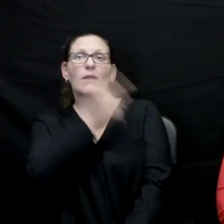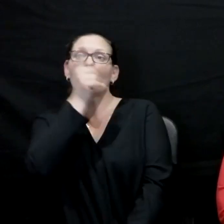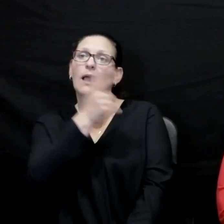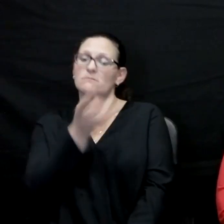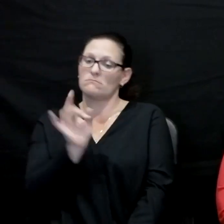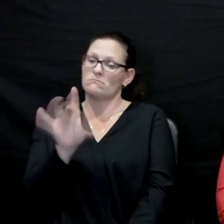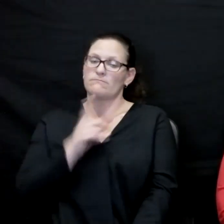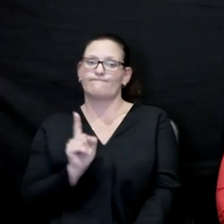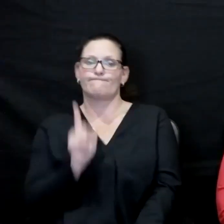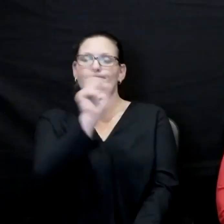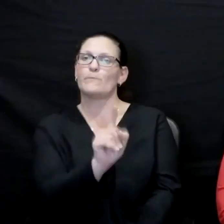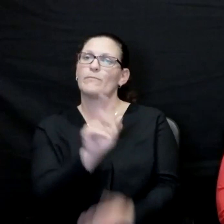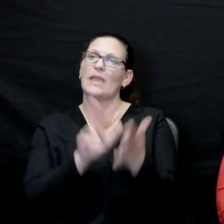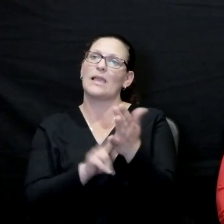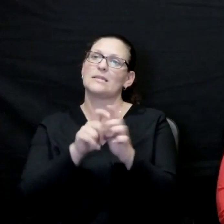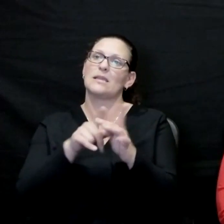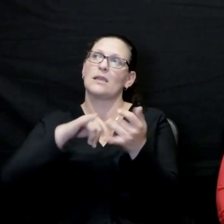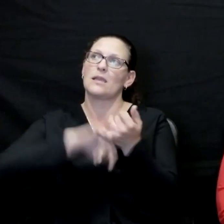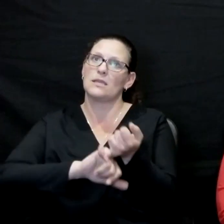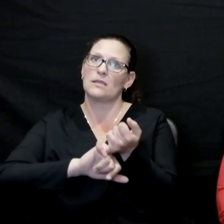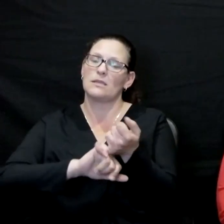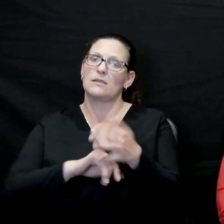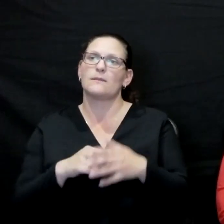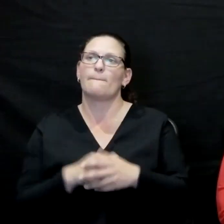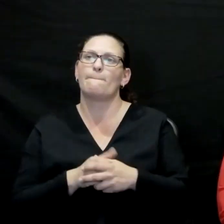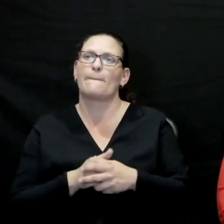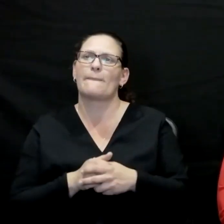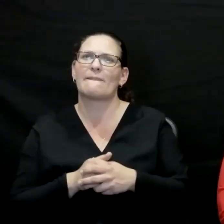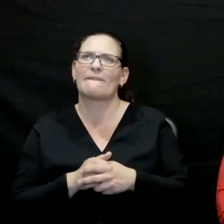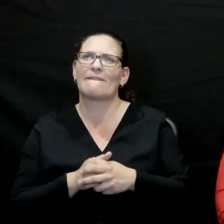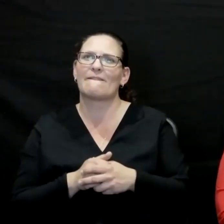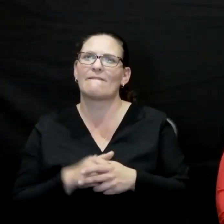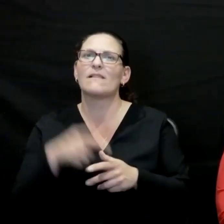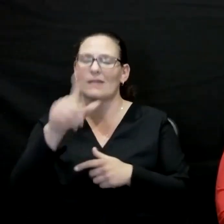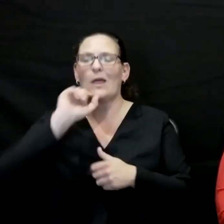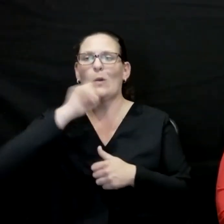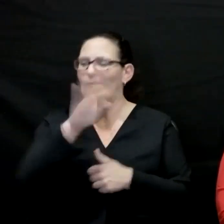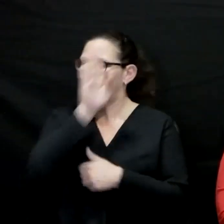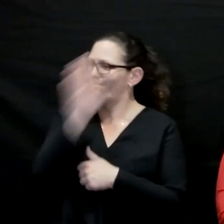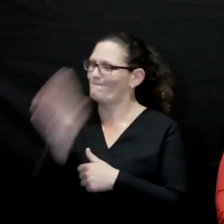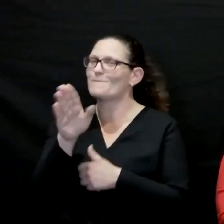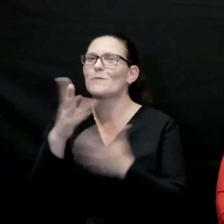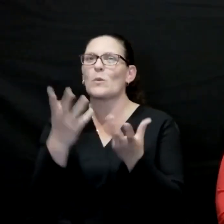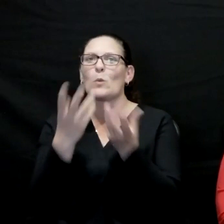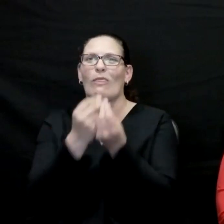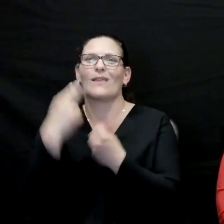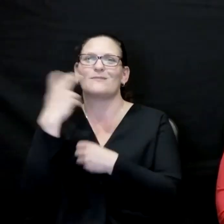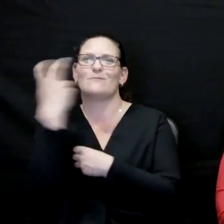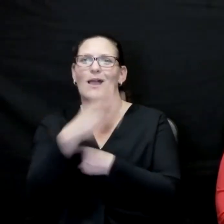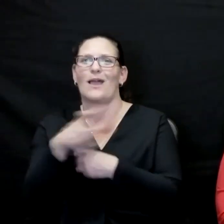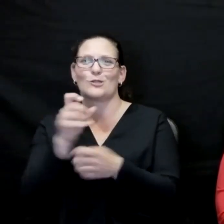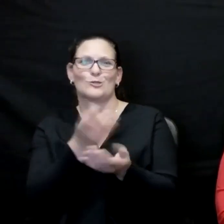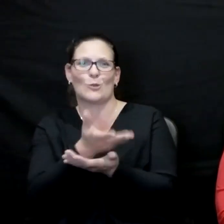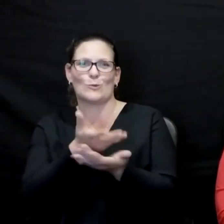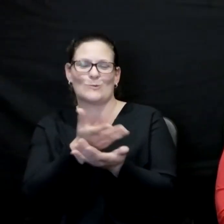my deafblind consultant directly. It's Meredith. I think that's a good idea, Deb. Thank you, Meredith.